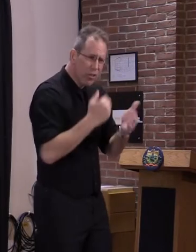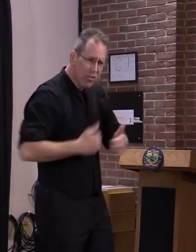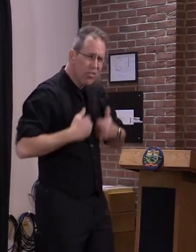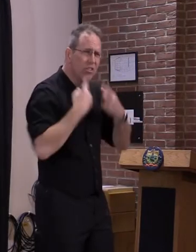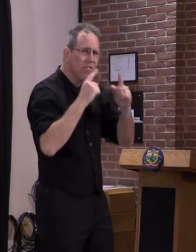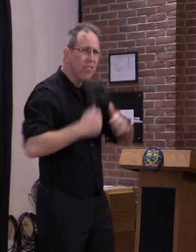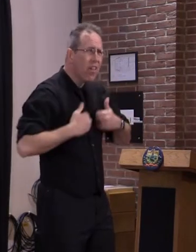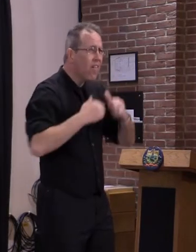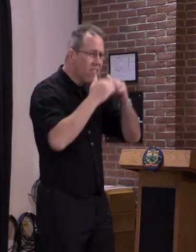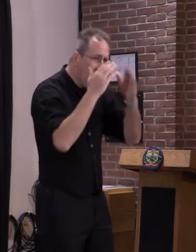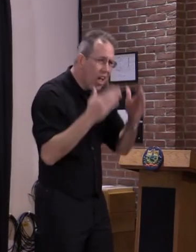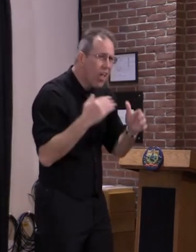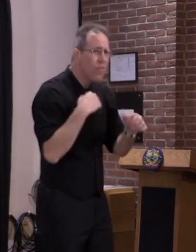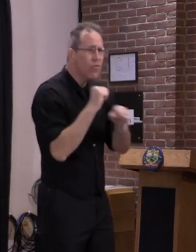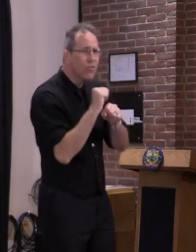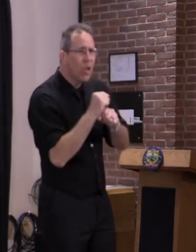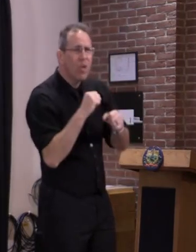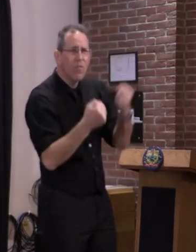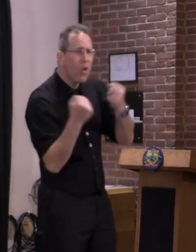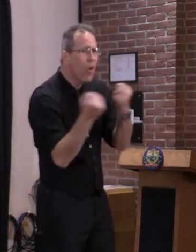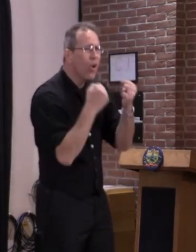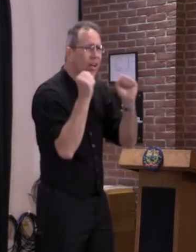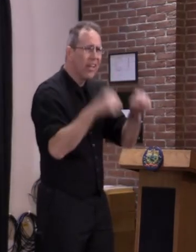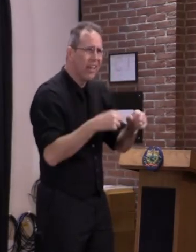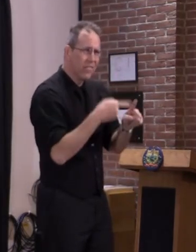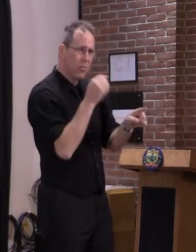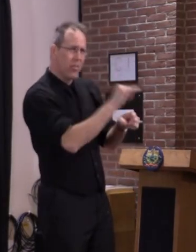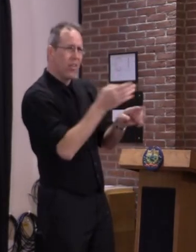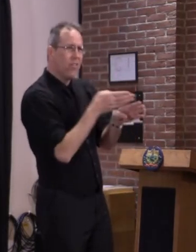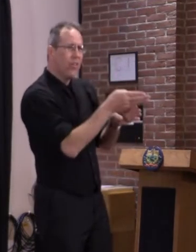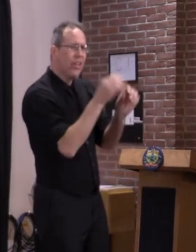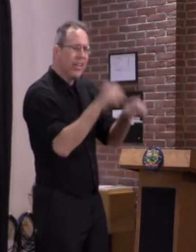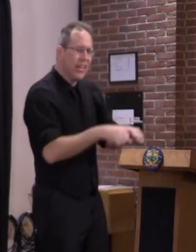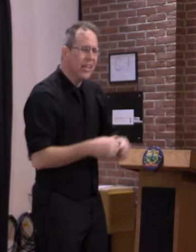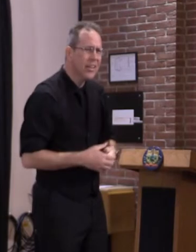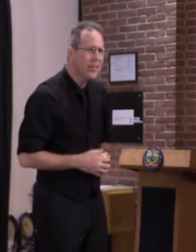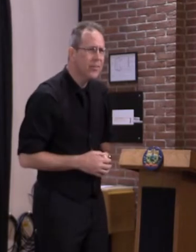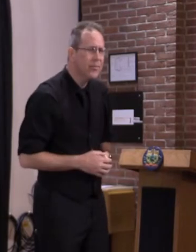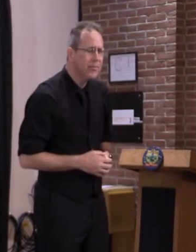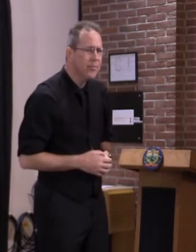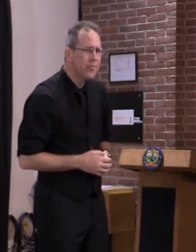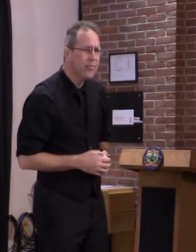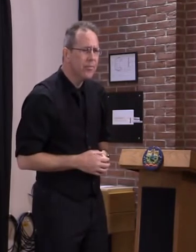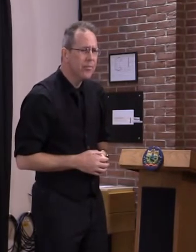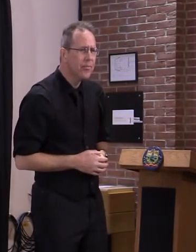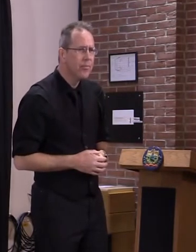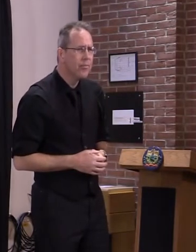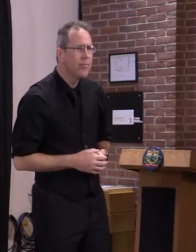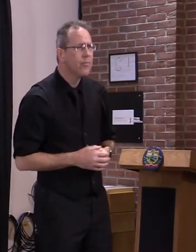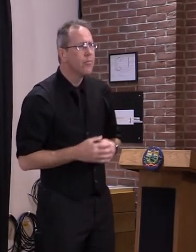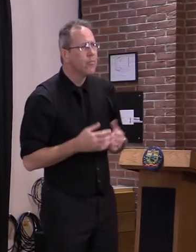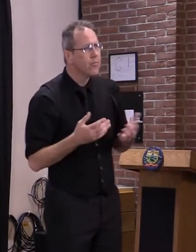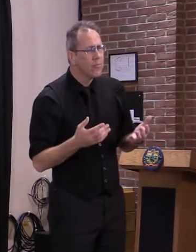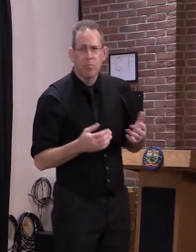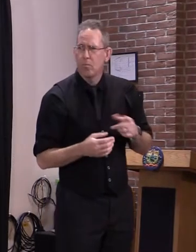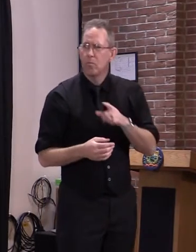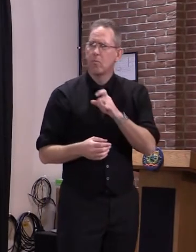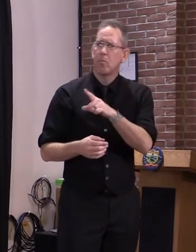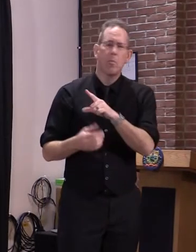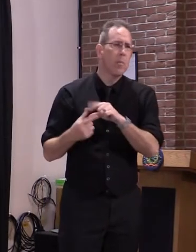Maybe Secretary French can go through what we actually want to use the CTE money for. But I will